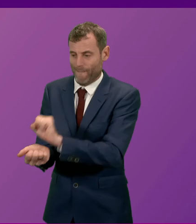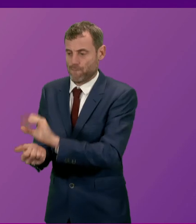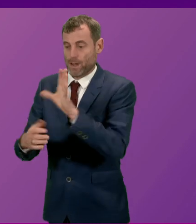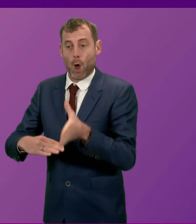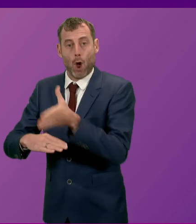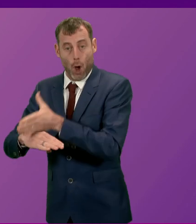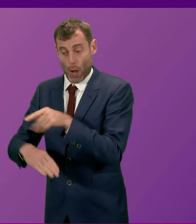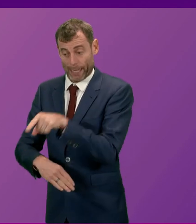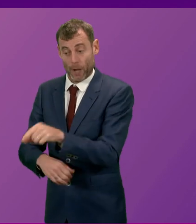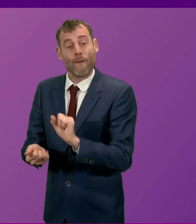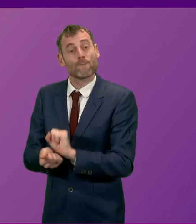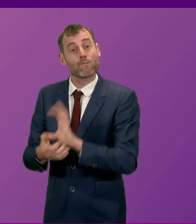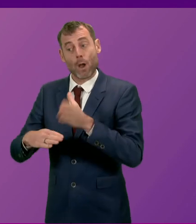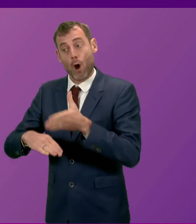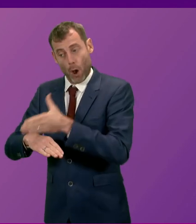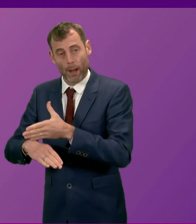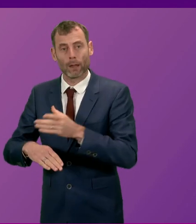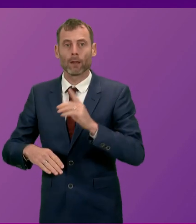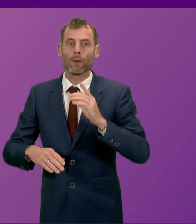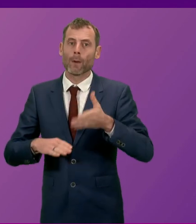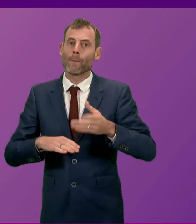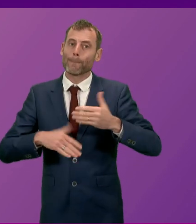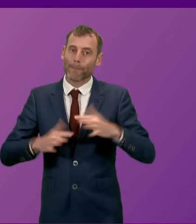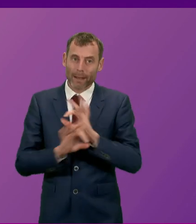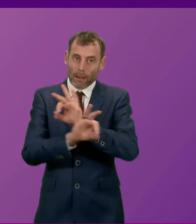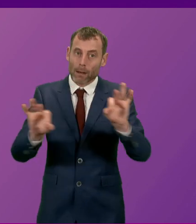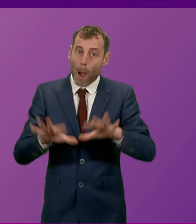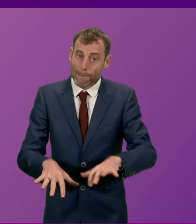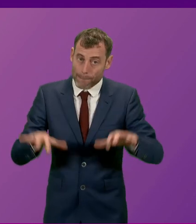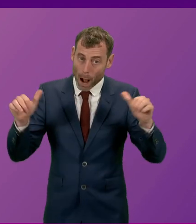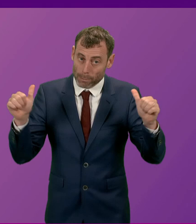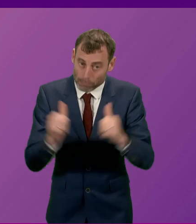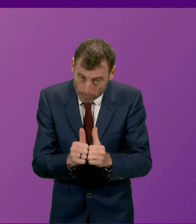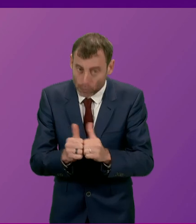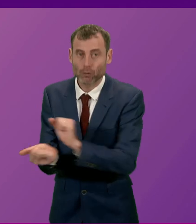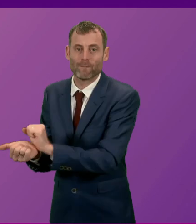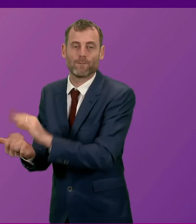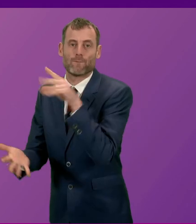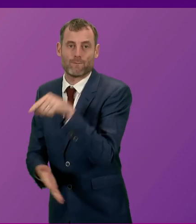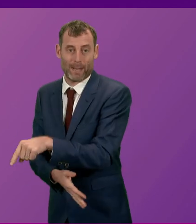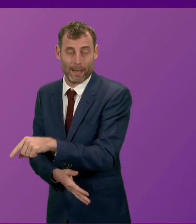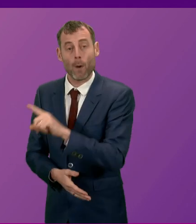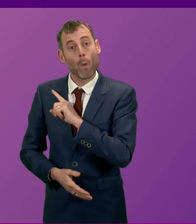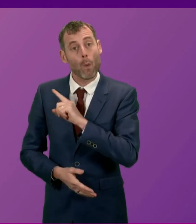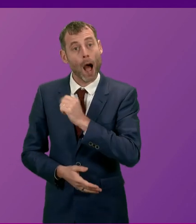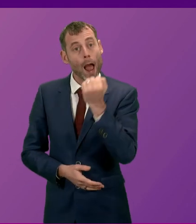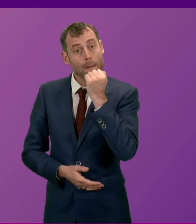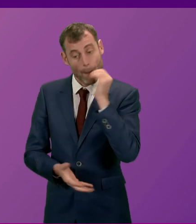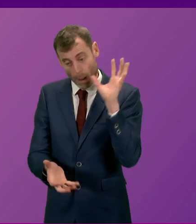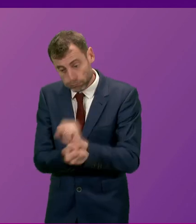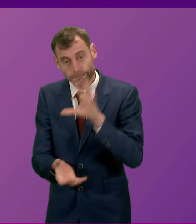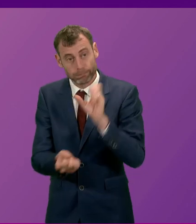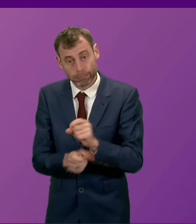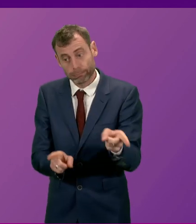took. And my view fundamentally is that there is a difficulty about the rise in the prison population. The prison population this